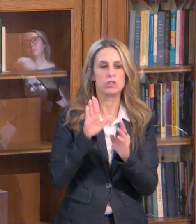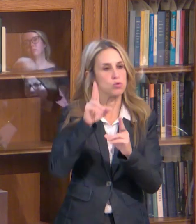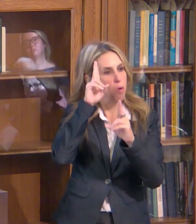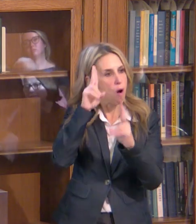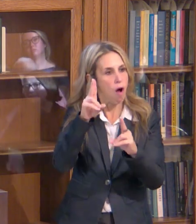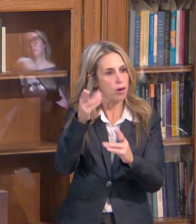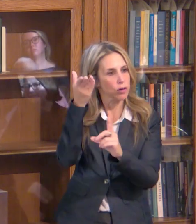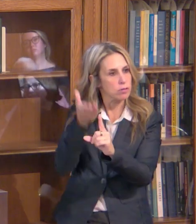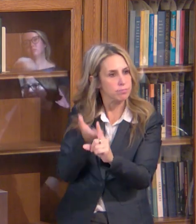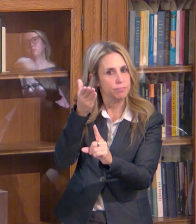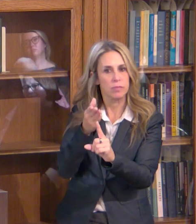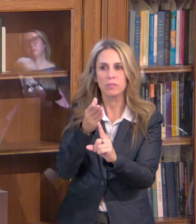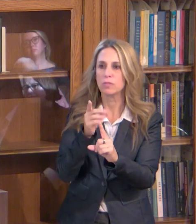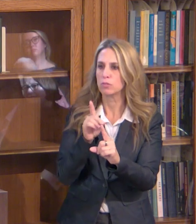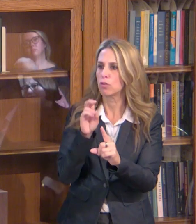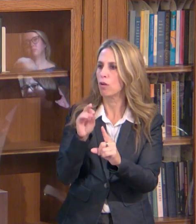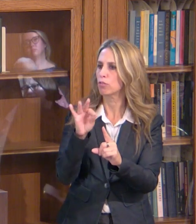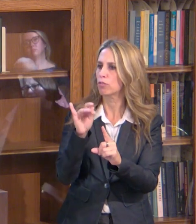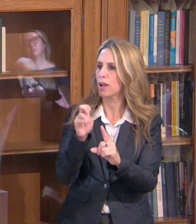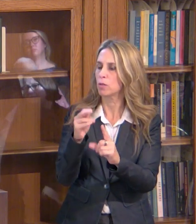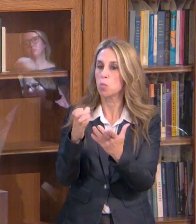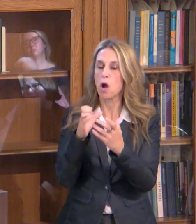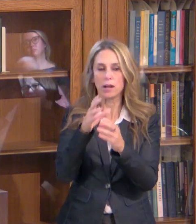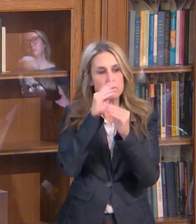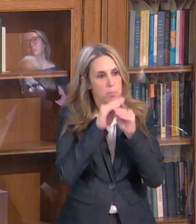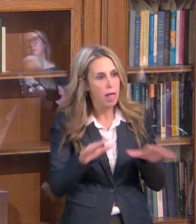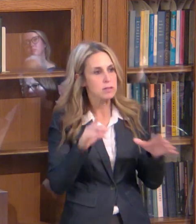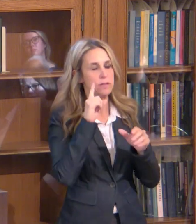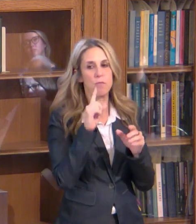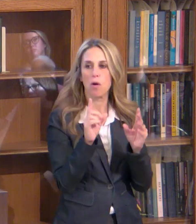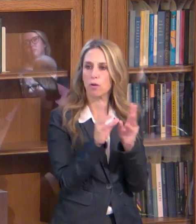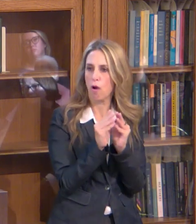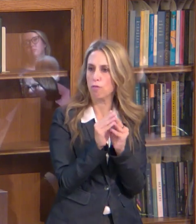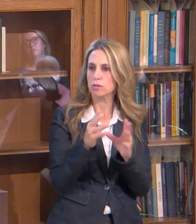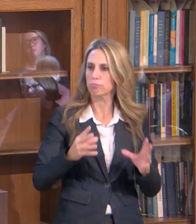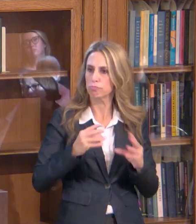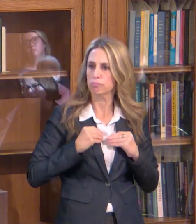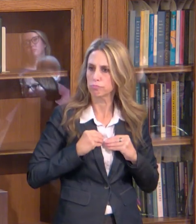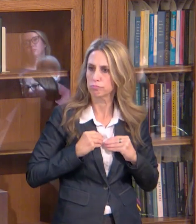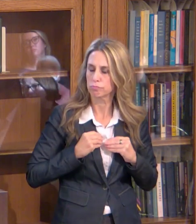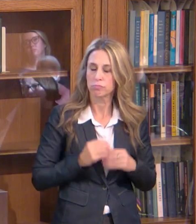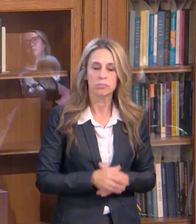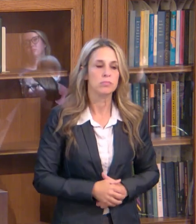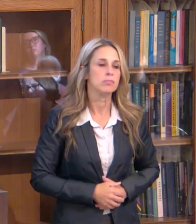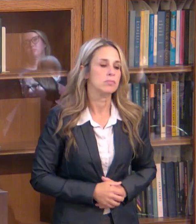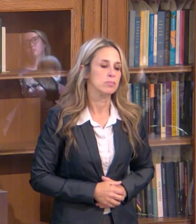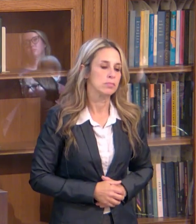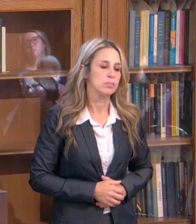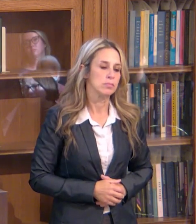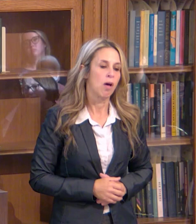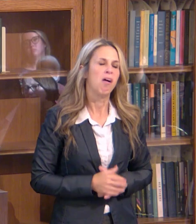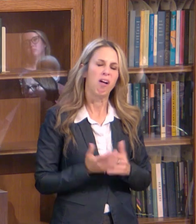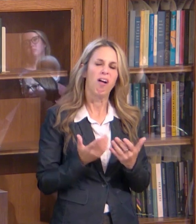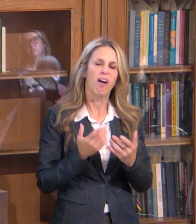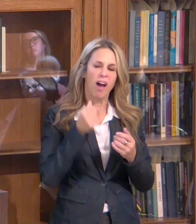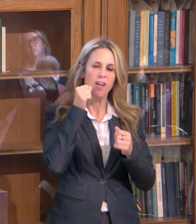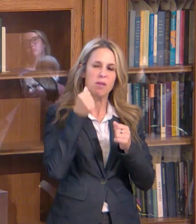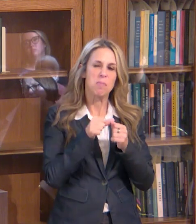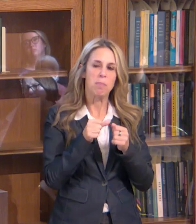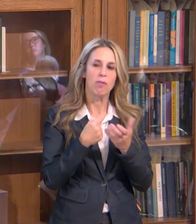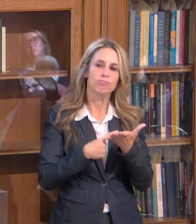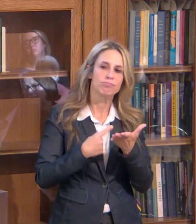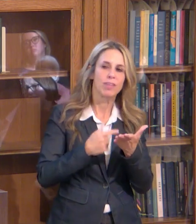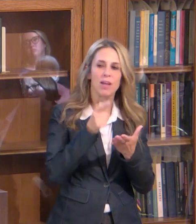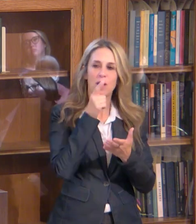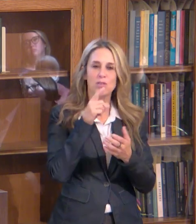honor uh and we wanted his blessings for the conference conference uh and over lunch I remember this s the